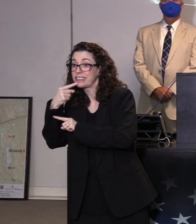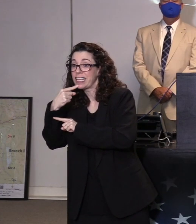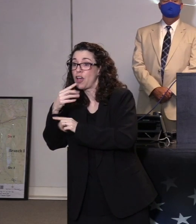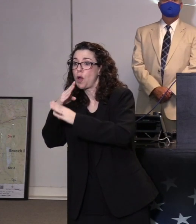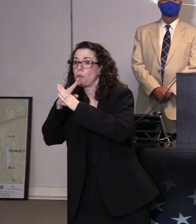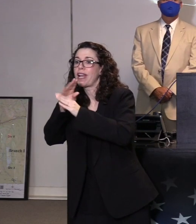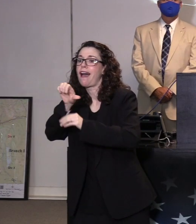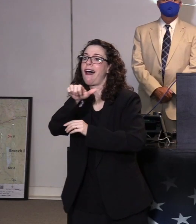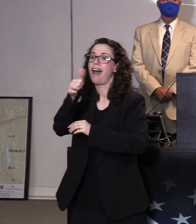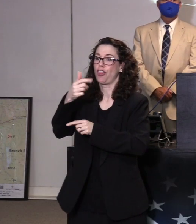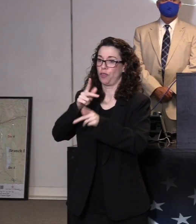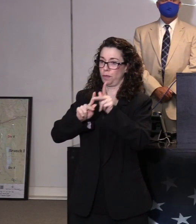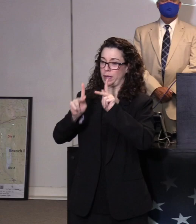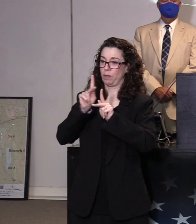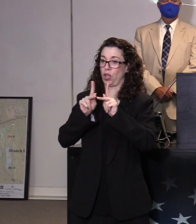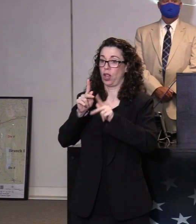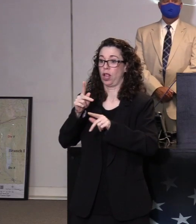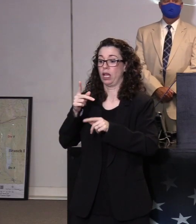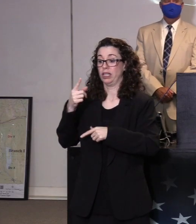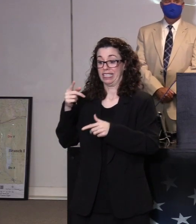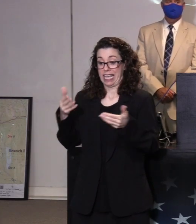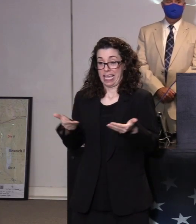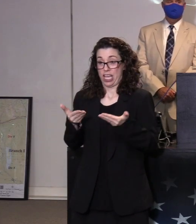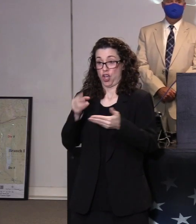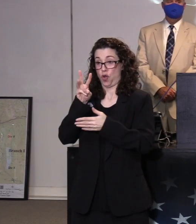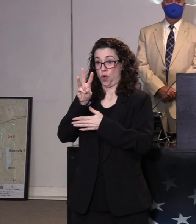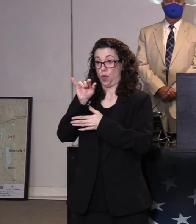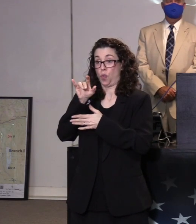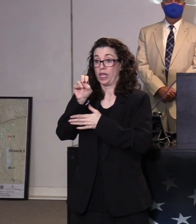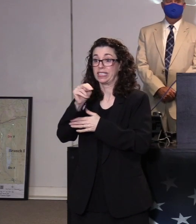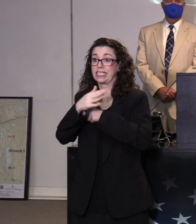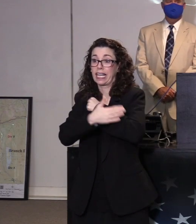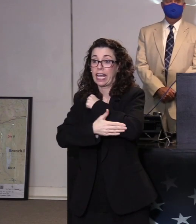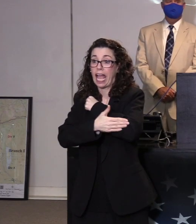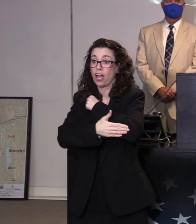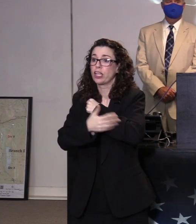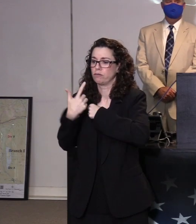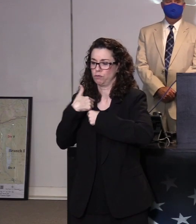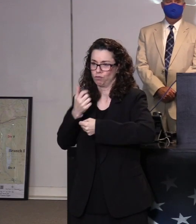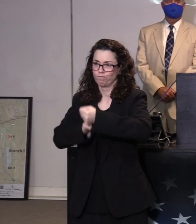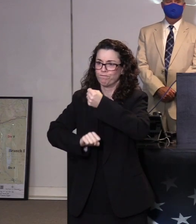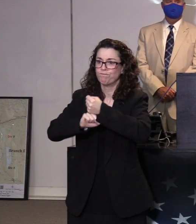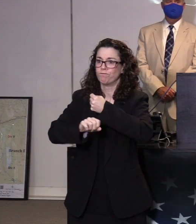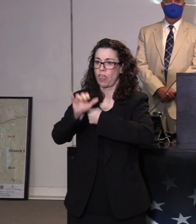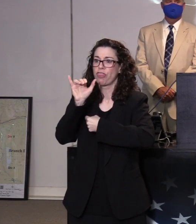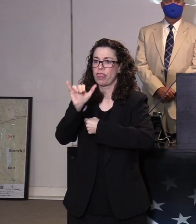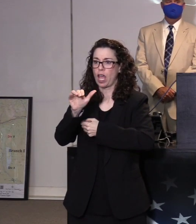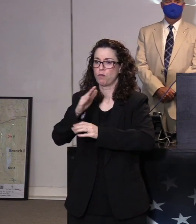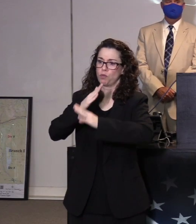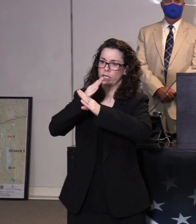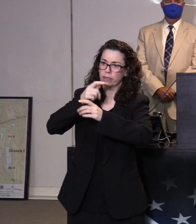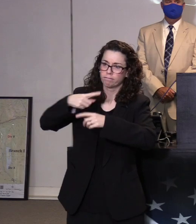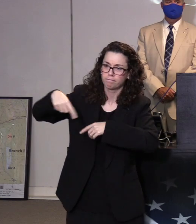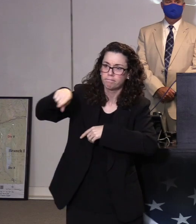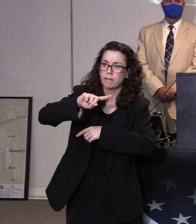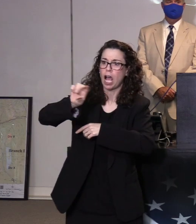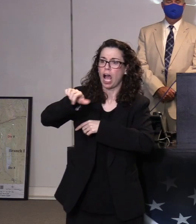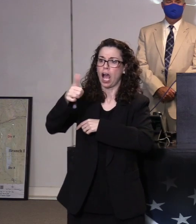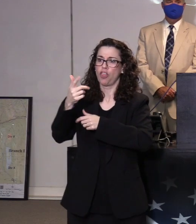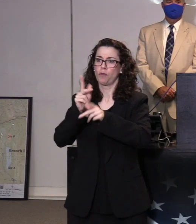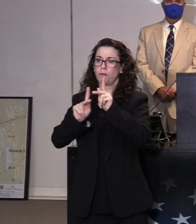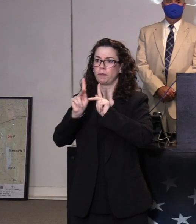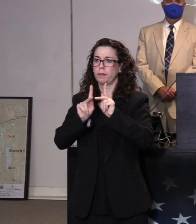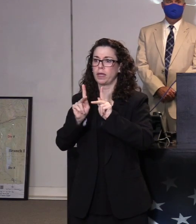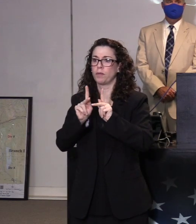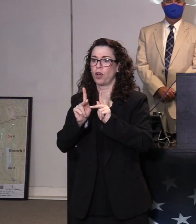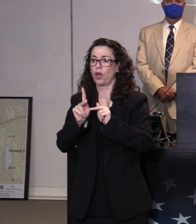of Wilson County are committed to that. We are telling our students, faculty, and staff that it's our expectation